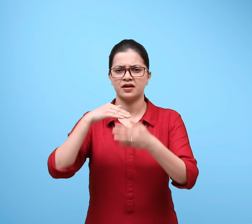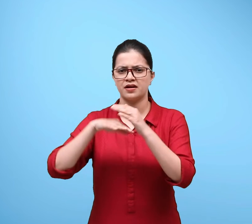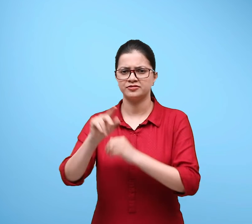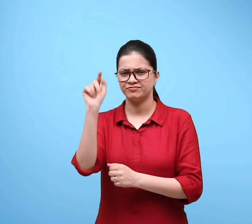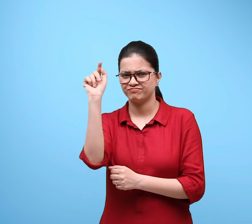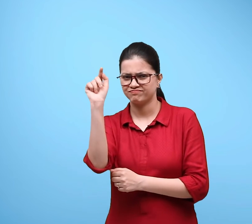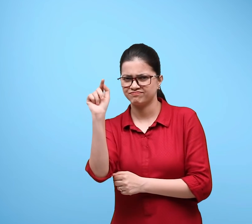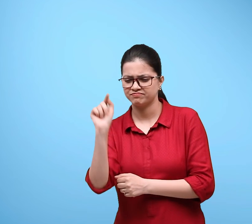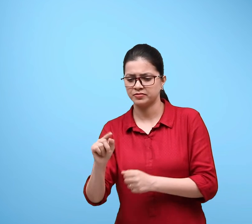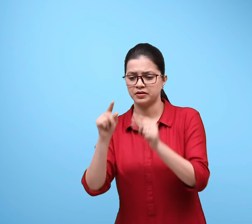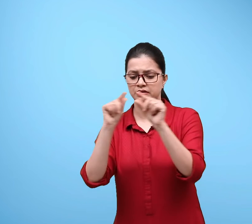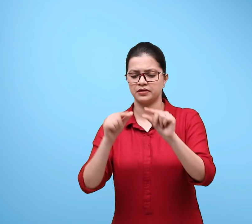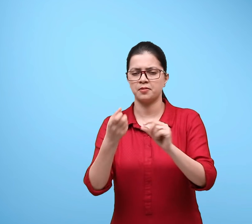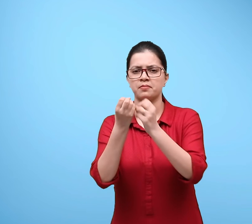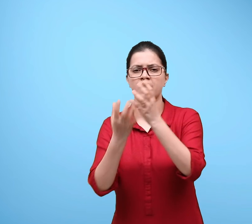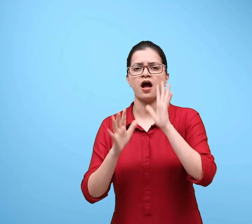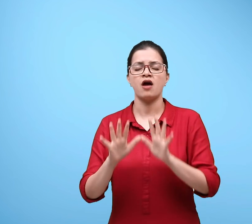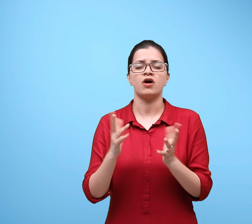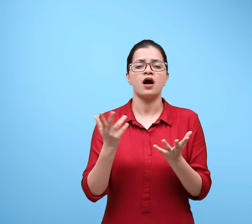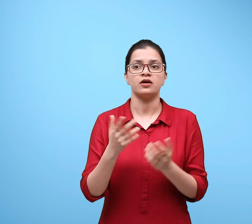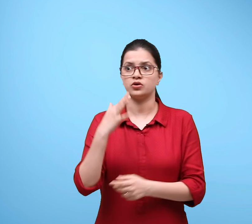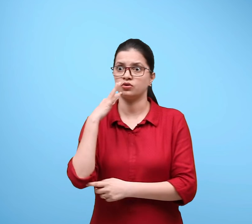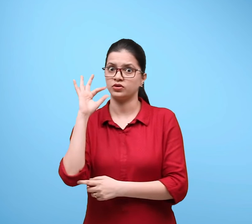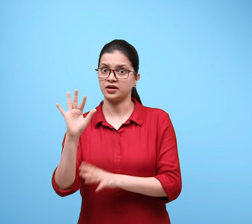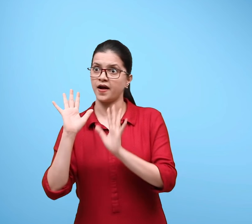State whether the statements given below are true or false.